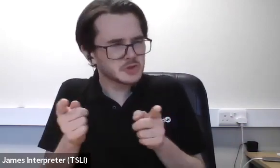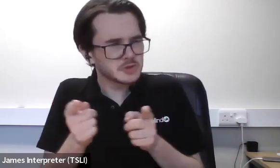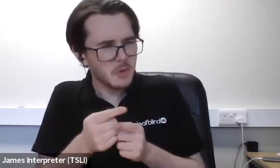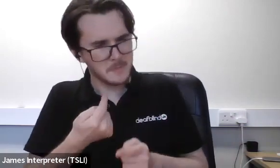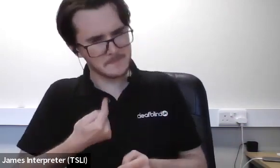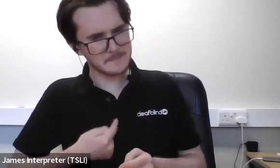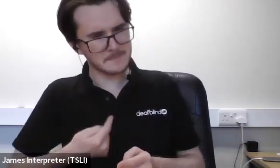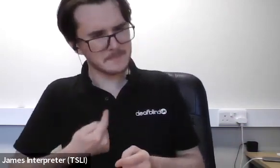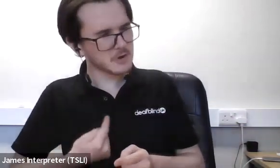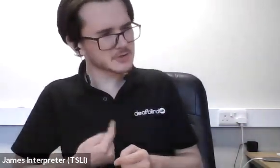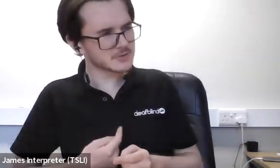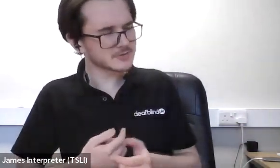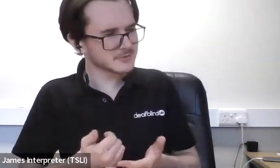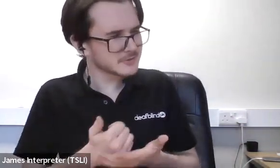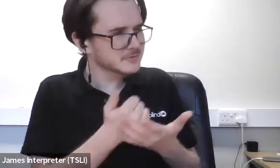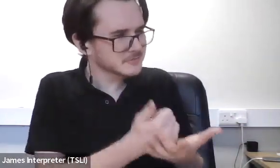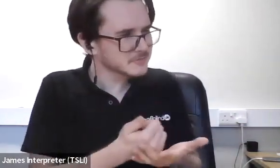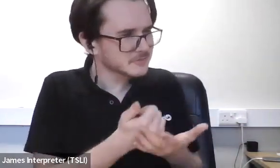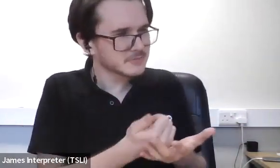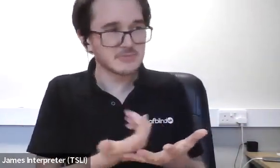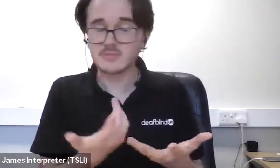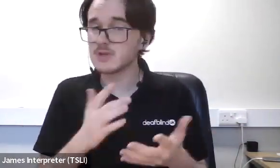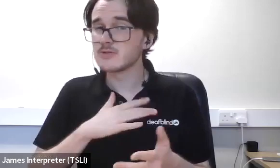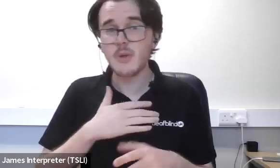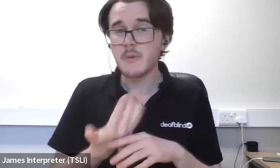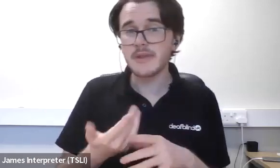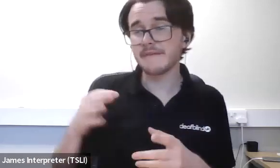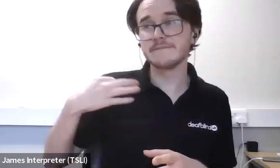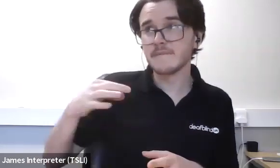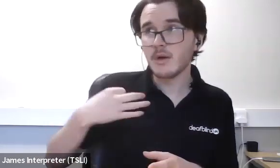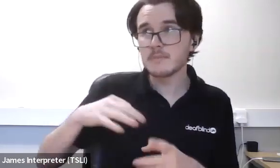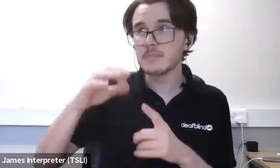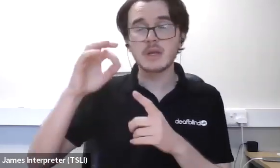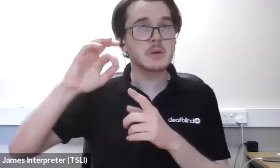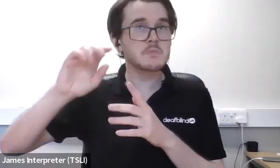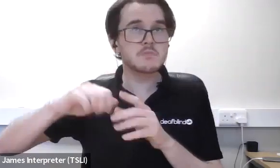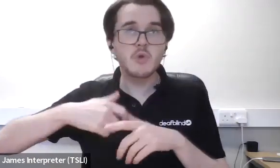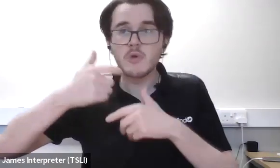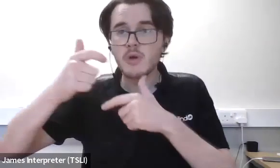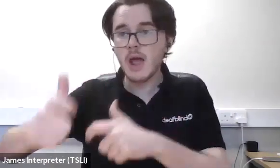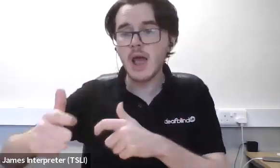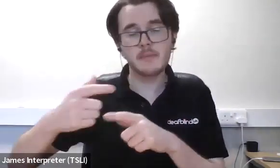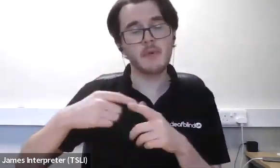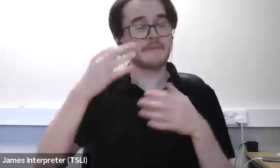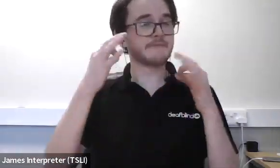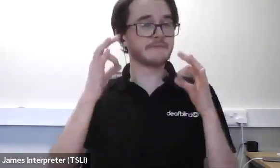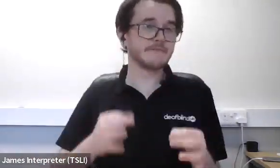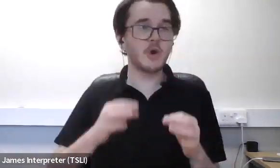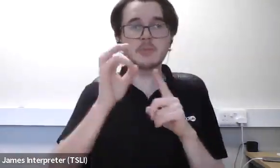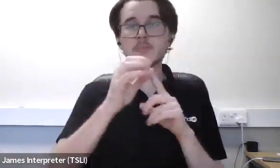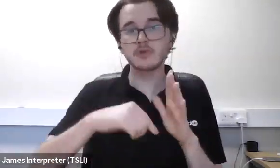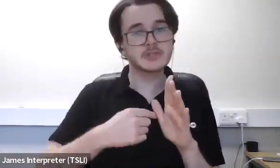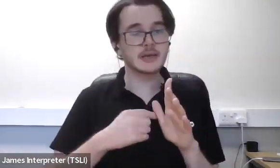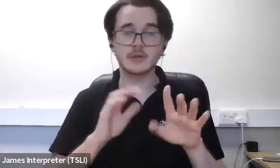They don't need to form part of a volunteer programme or a formal project like the one that I've just described.